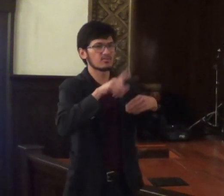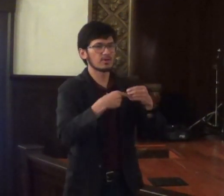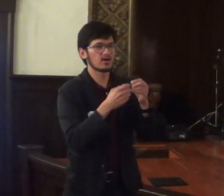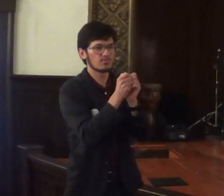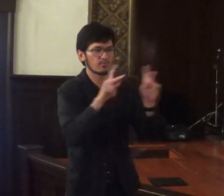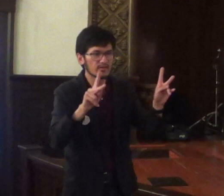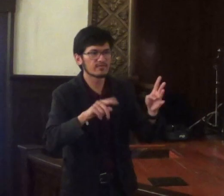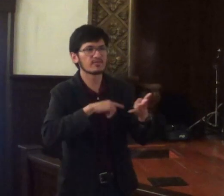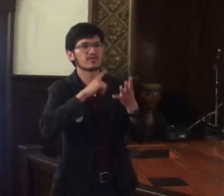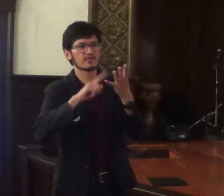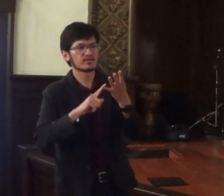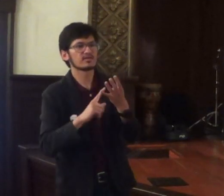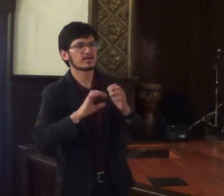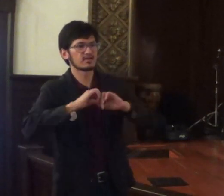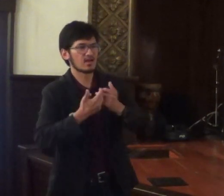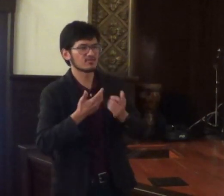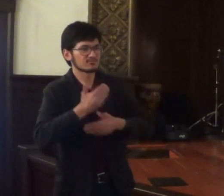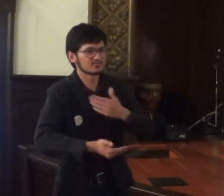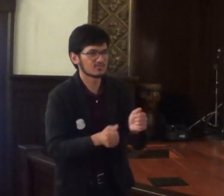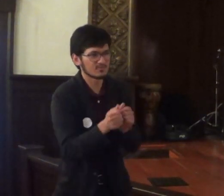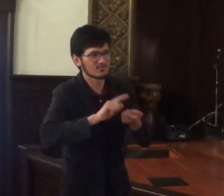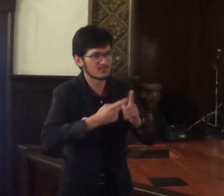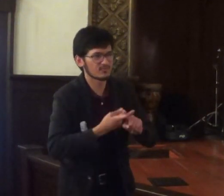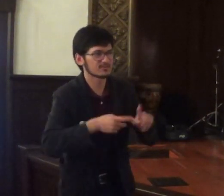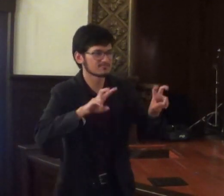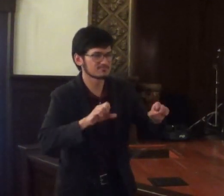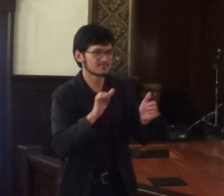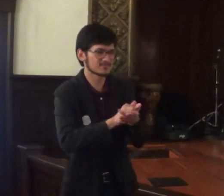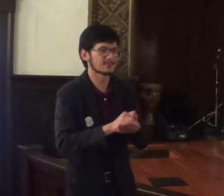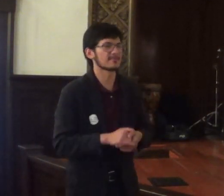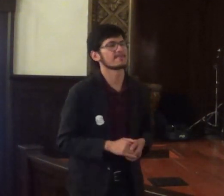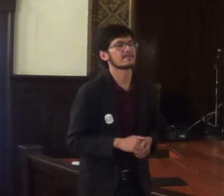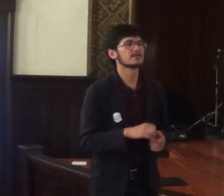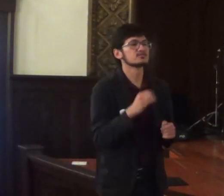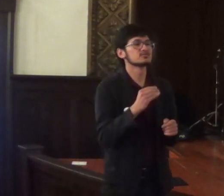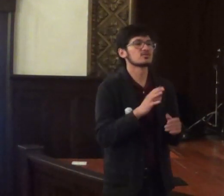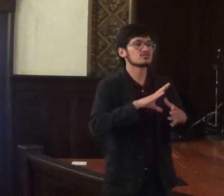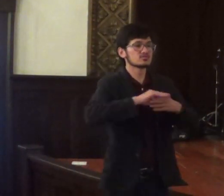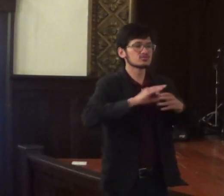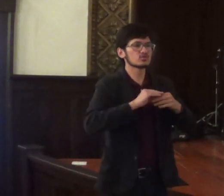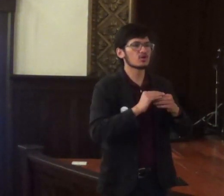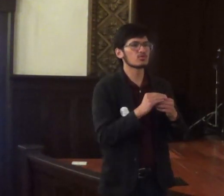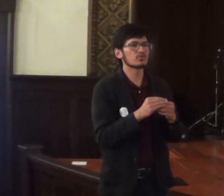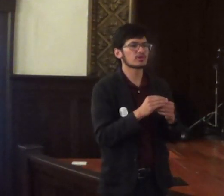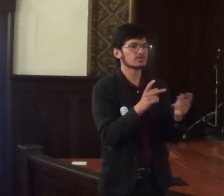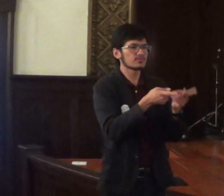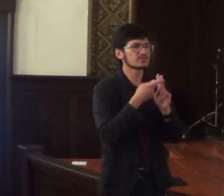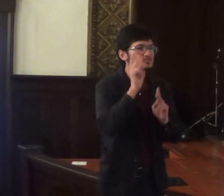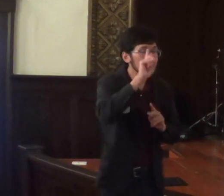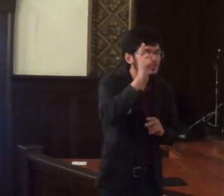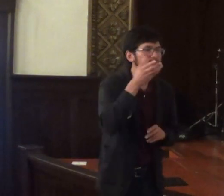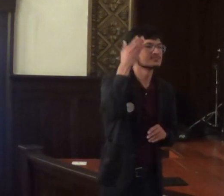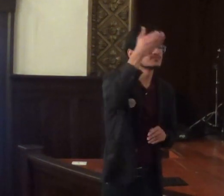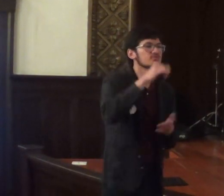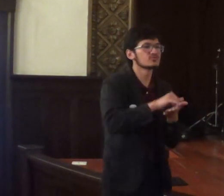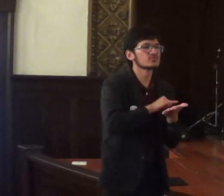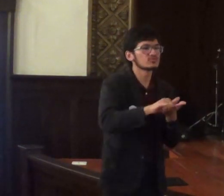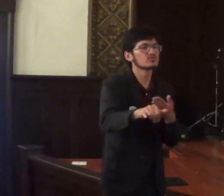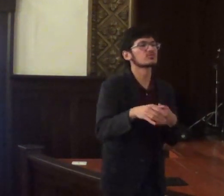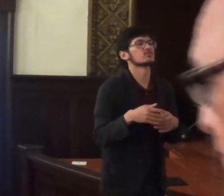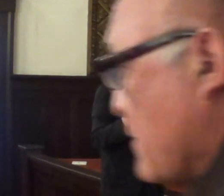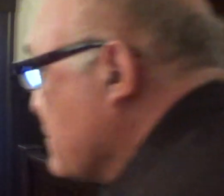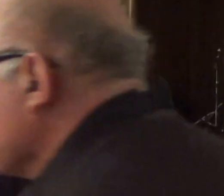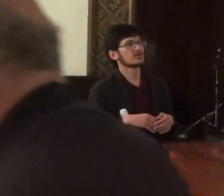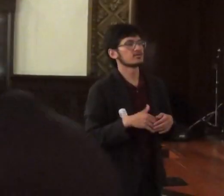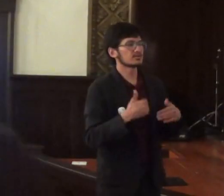it started off as a commission from the High Line Park in New York, which is an elevated, it used to be a train line, and it is now a long